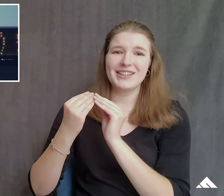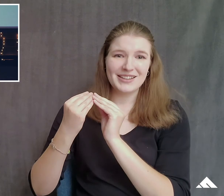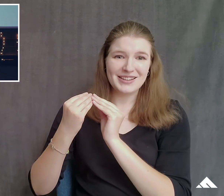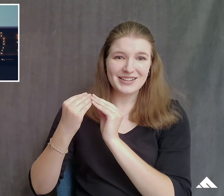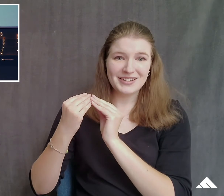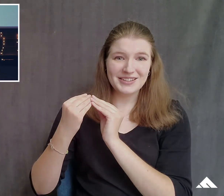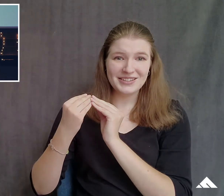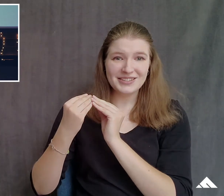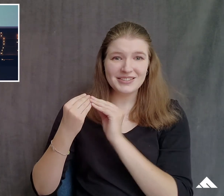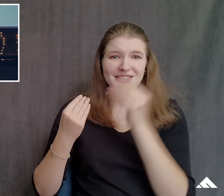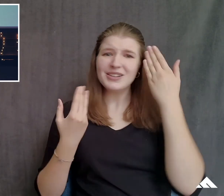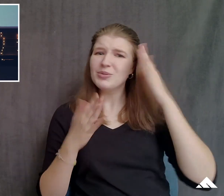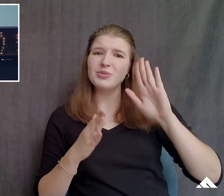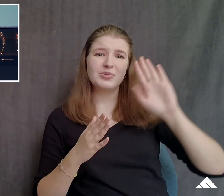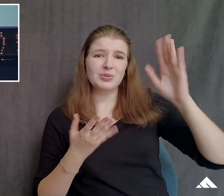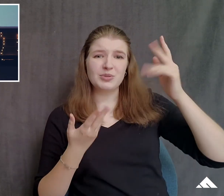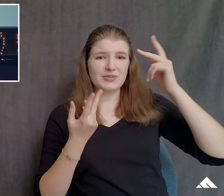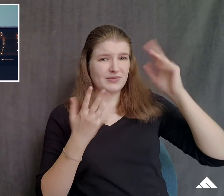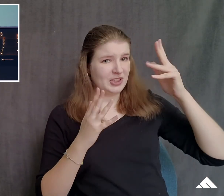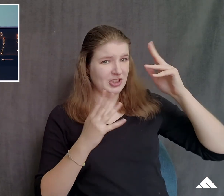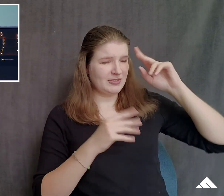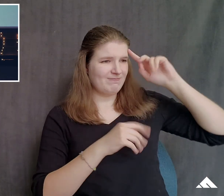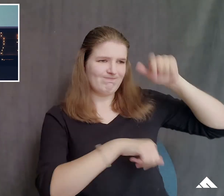I don't know what your preconceived ideas are. I don't know what your